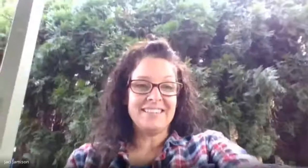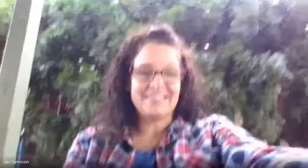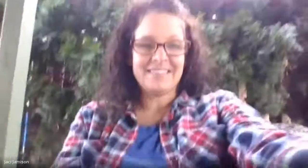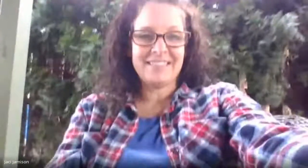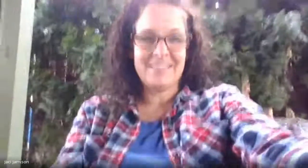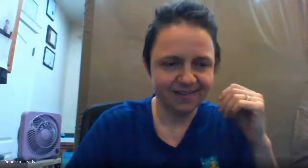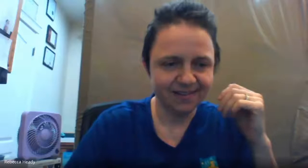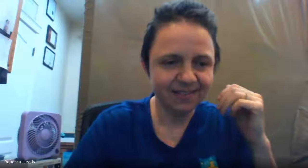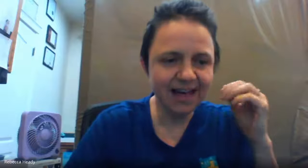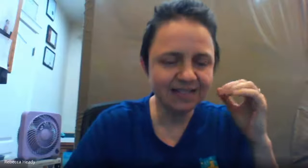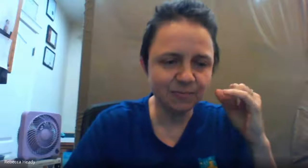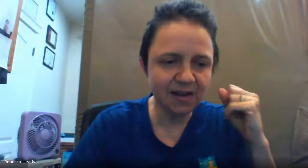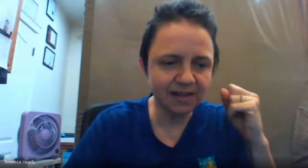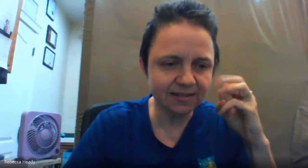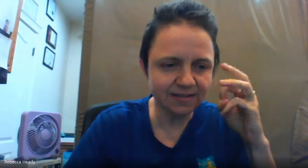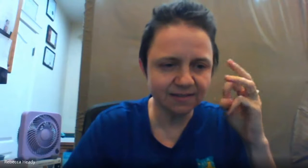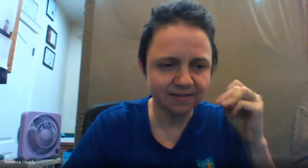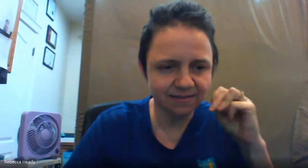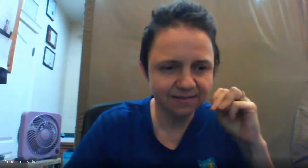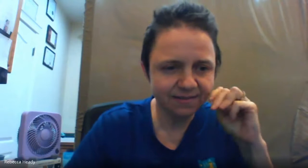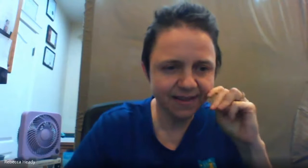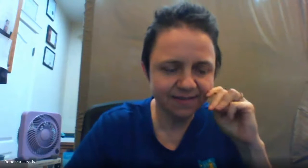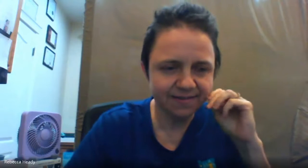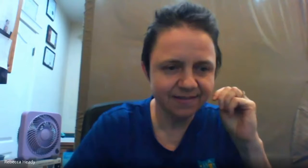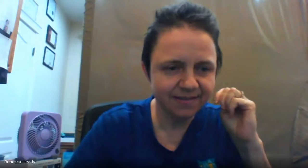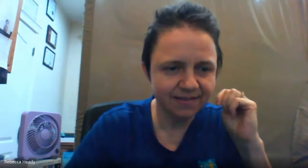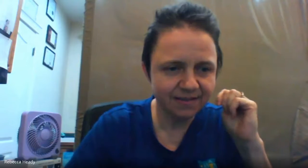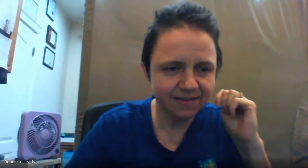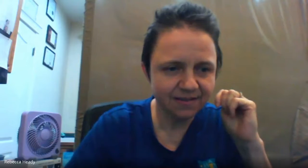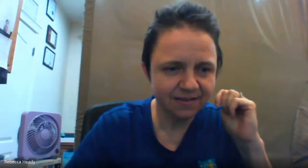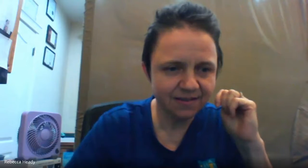Okay. Last but not least. My name's